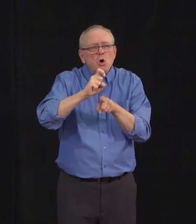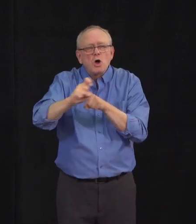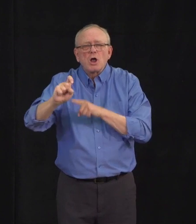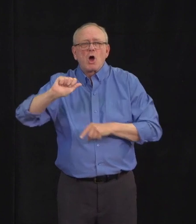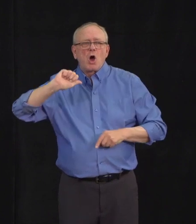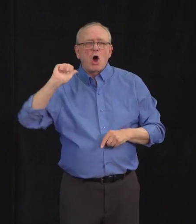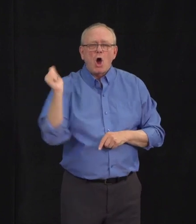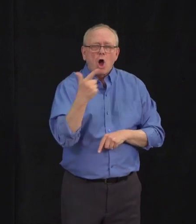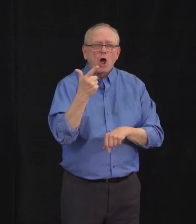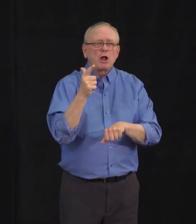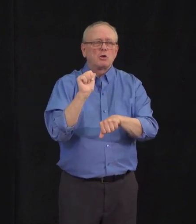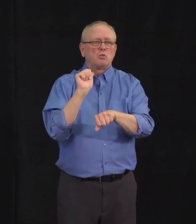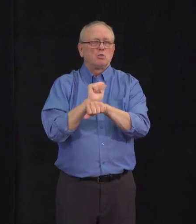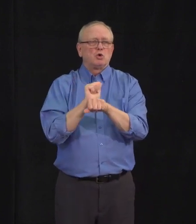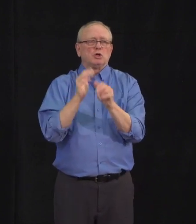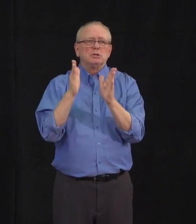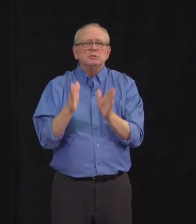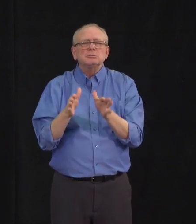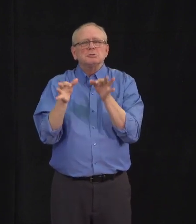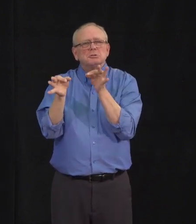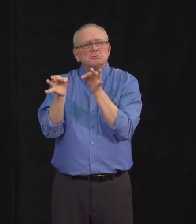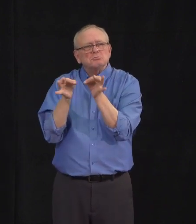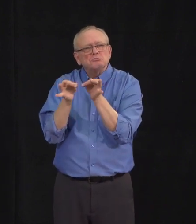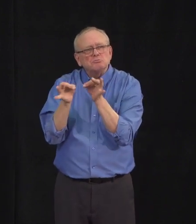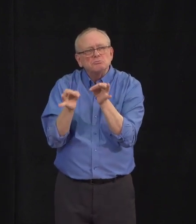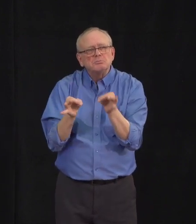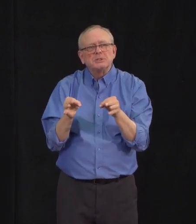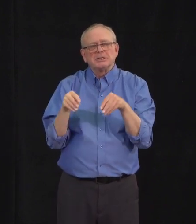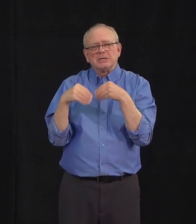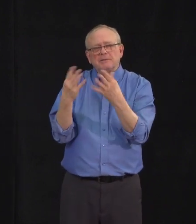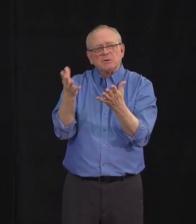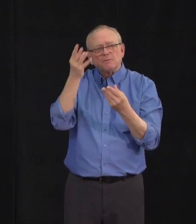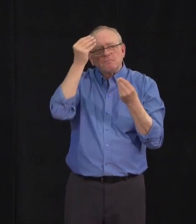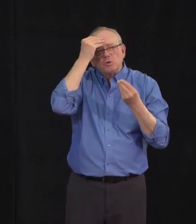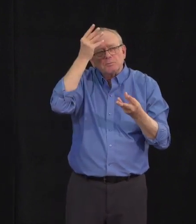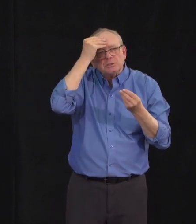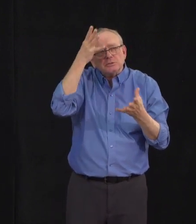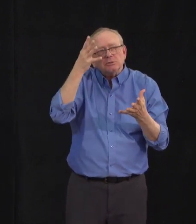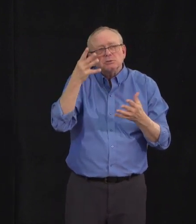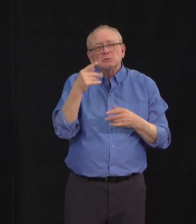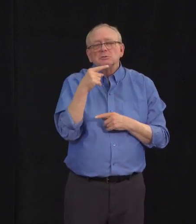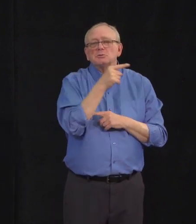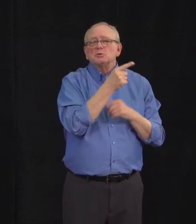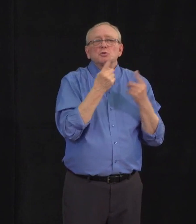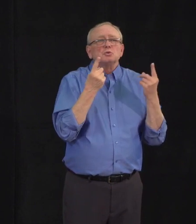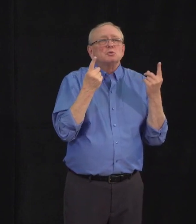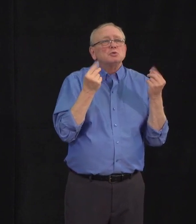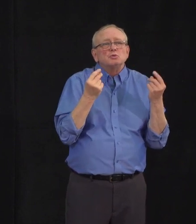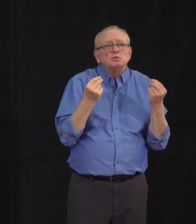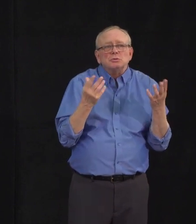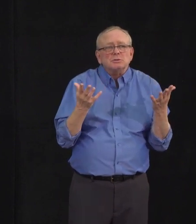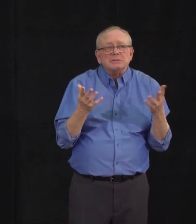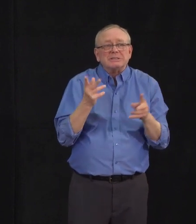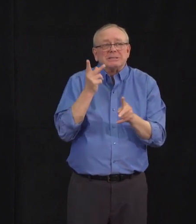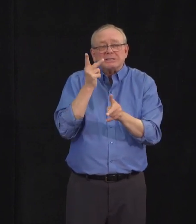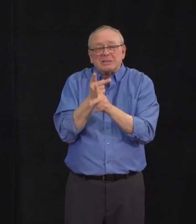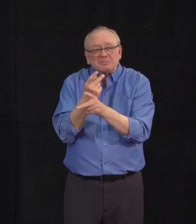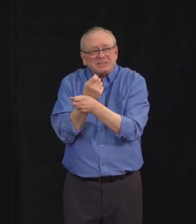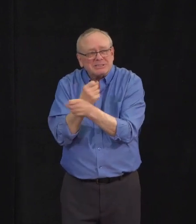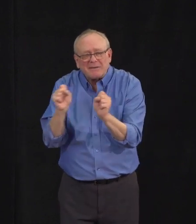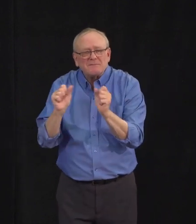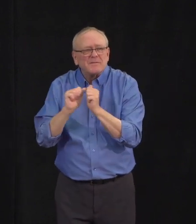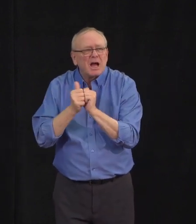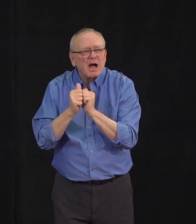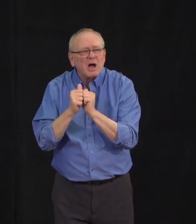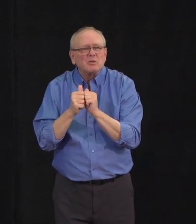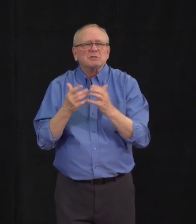make sure that they have the information that they need about the practices that will keep them safe and